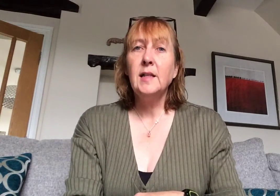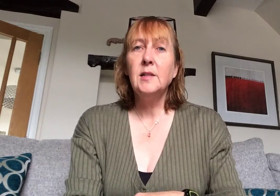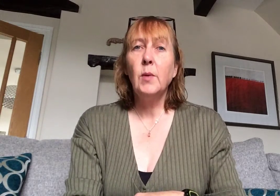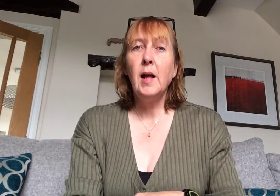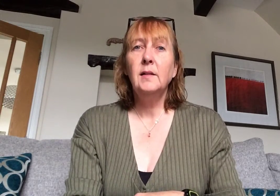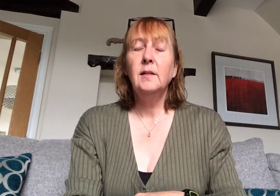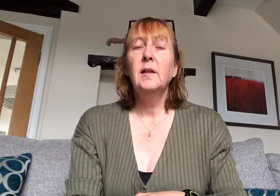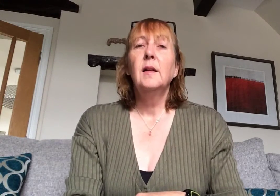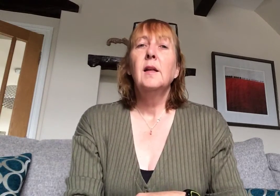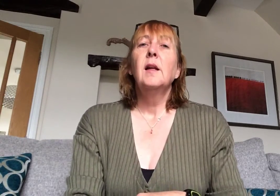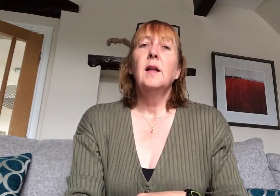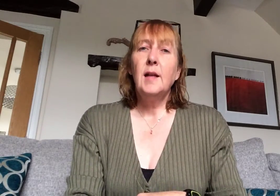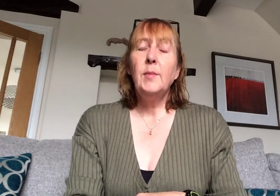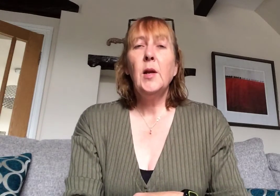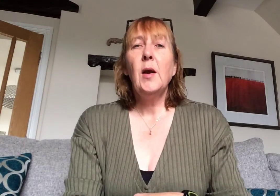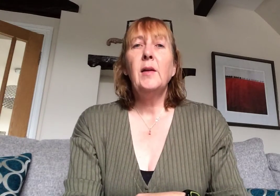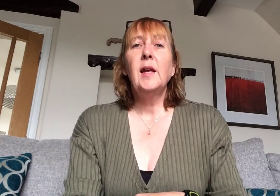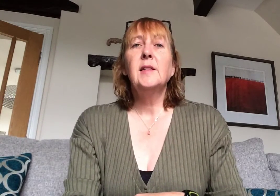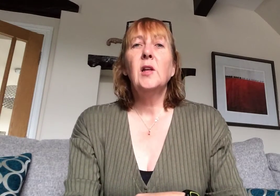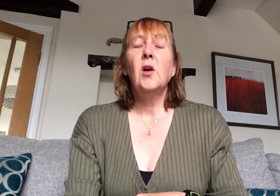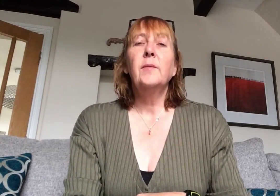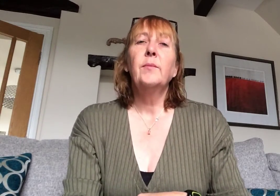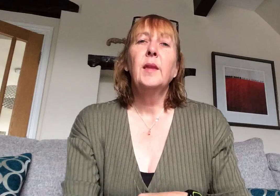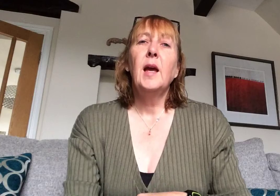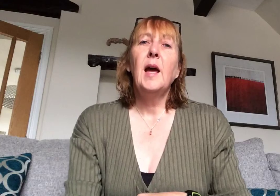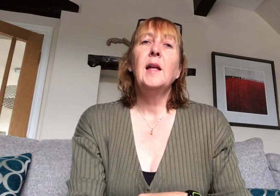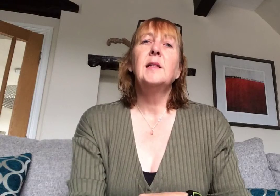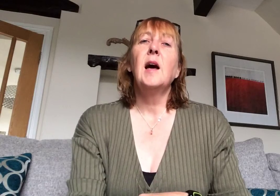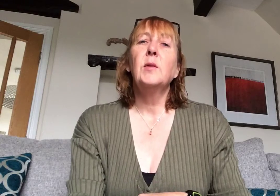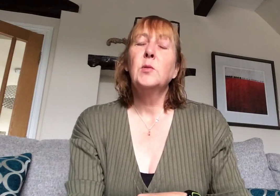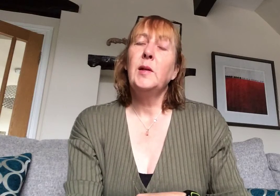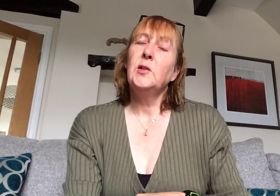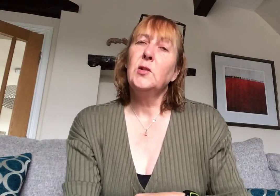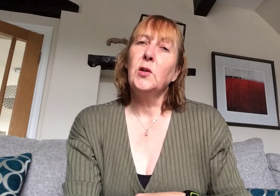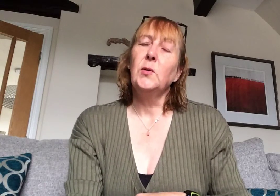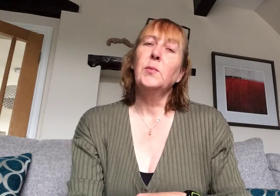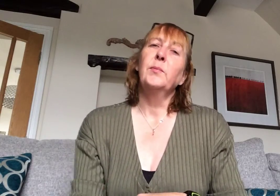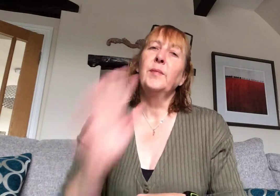outside as well? Let me know how you're getting on, and I will speak to you soon.